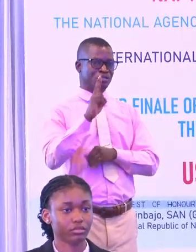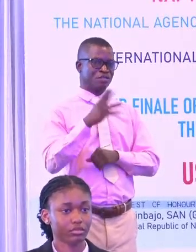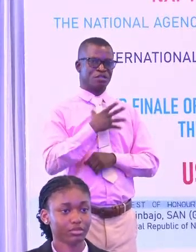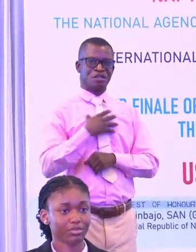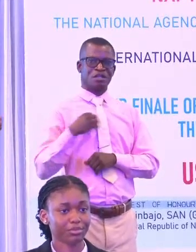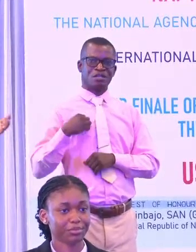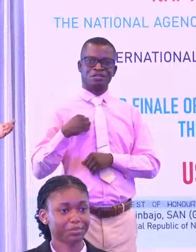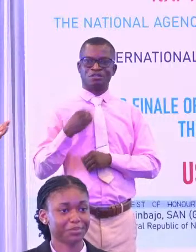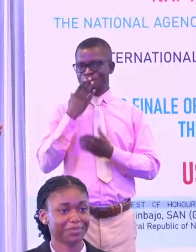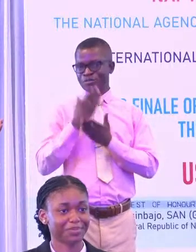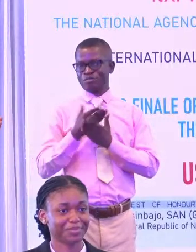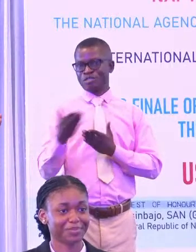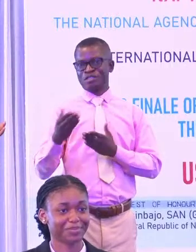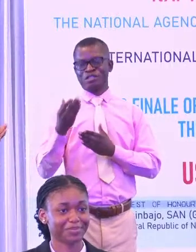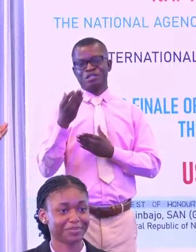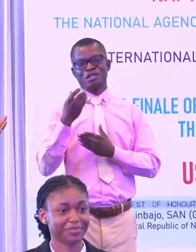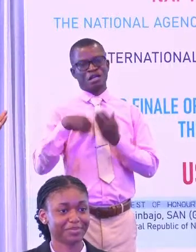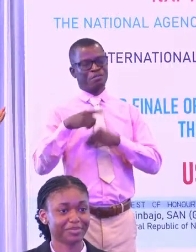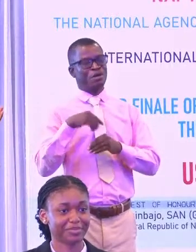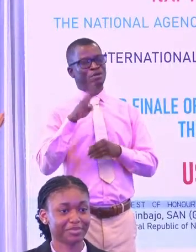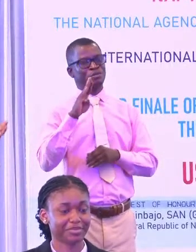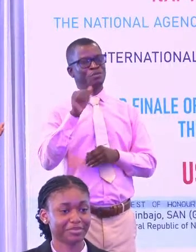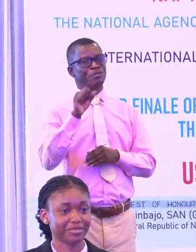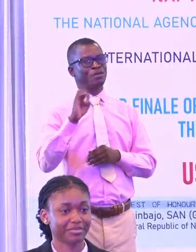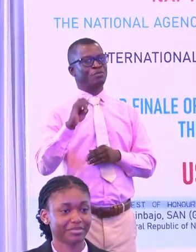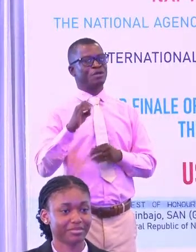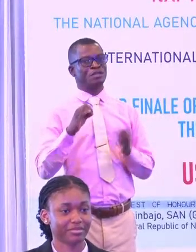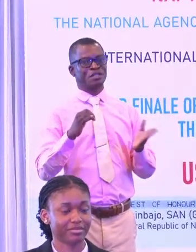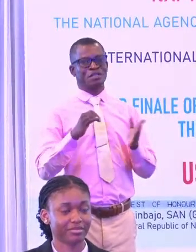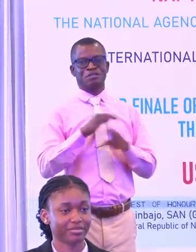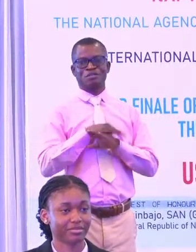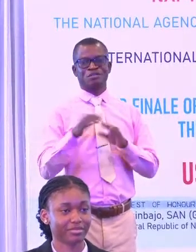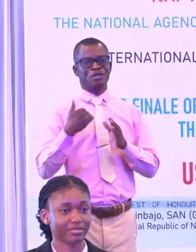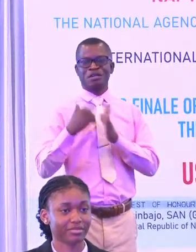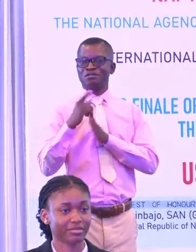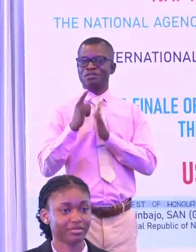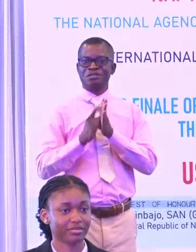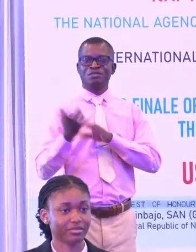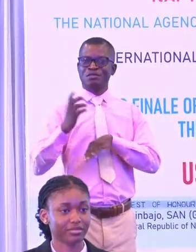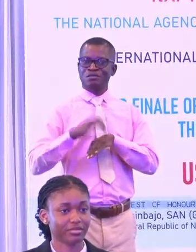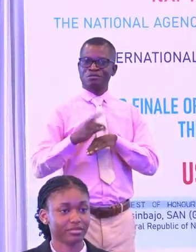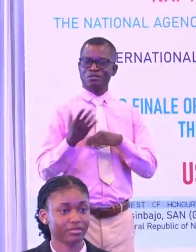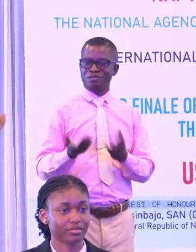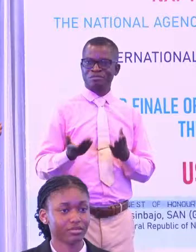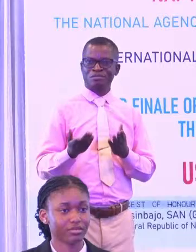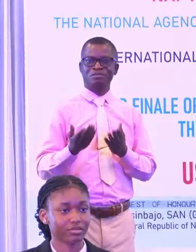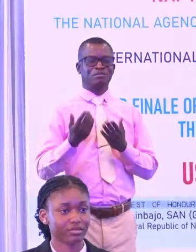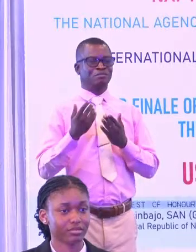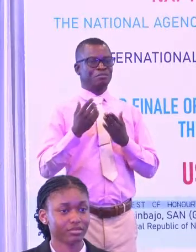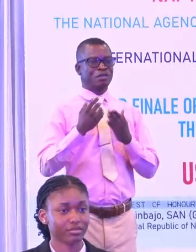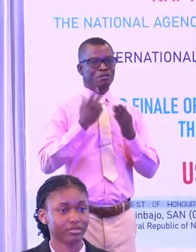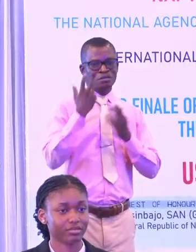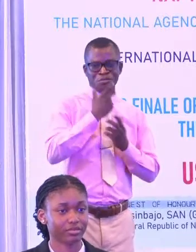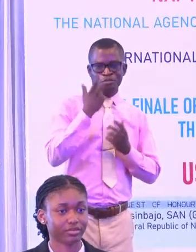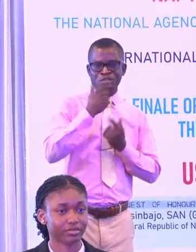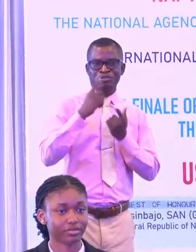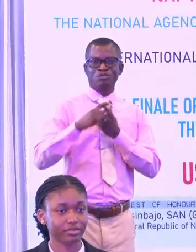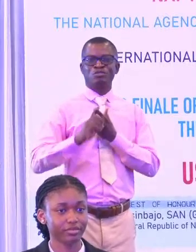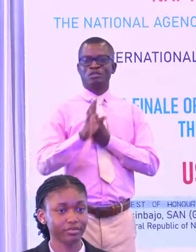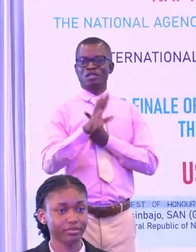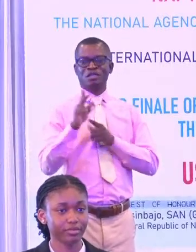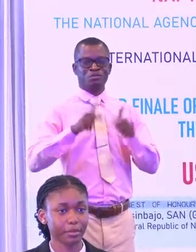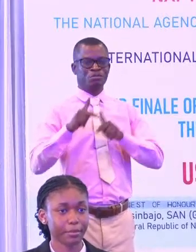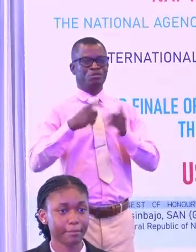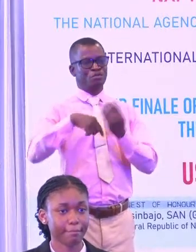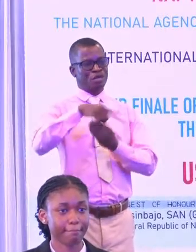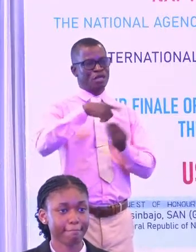And the good thing about this is that it's going to have a ripple effect because they get to speak to their peers and people around them. We